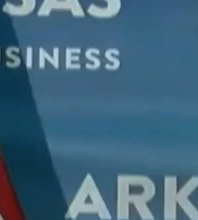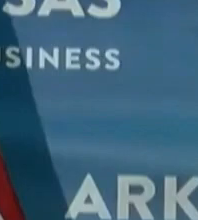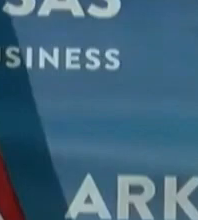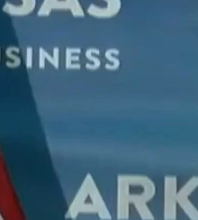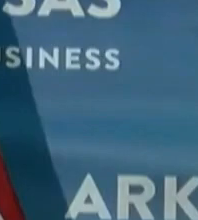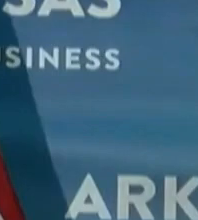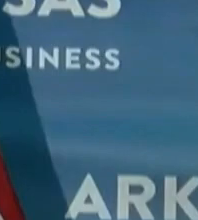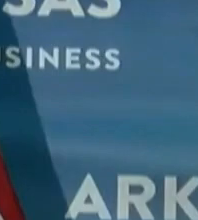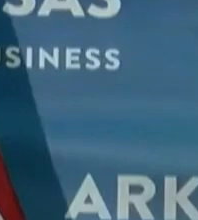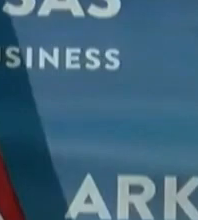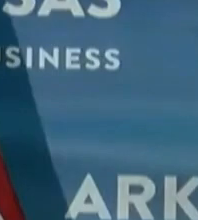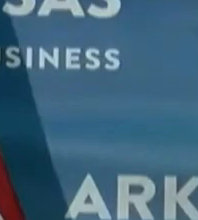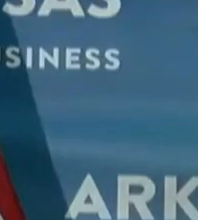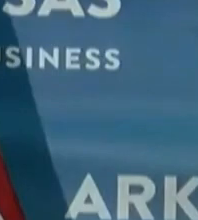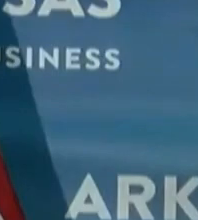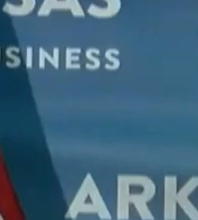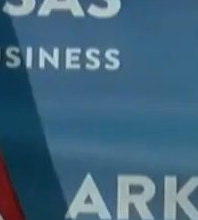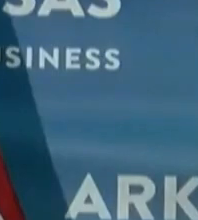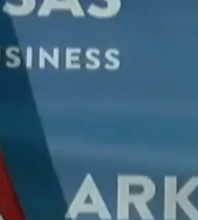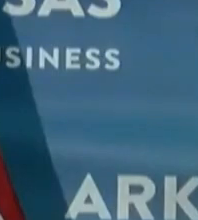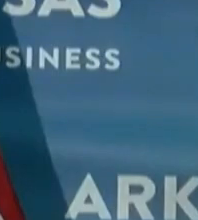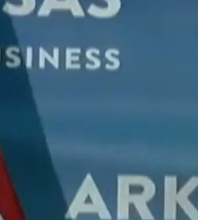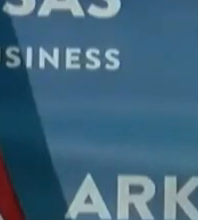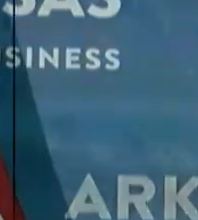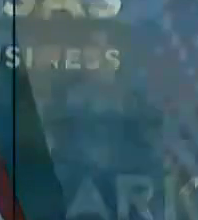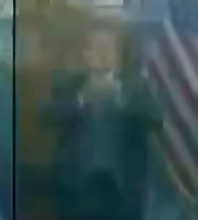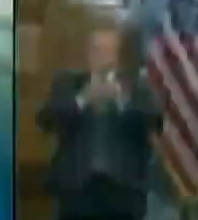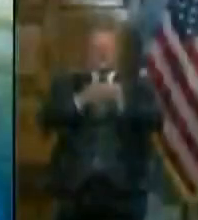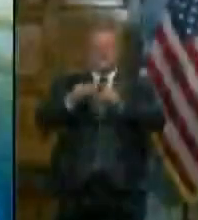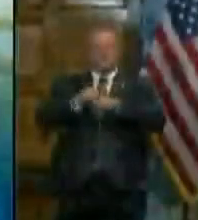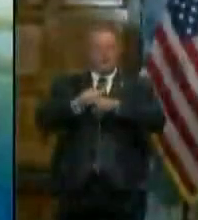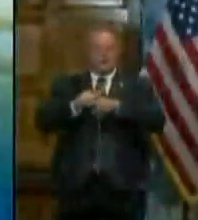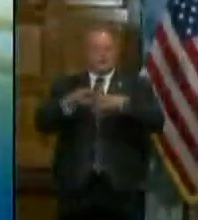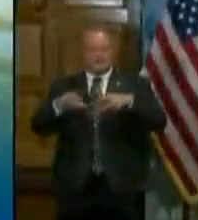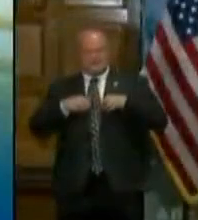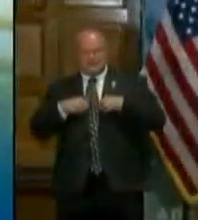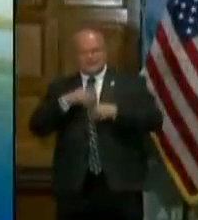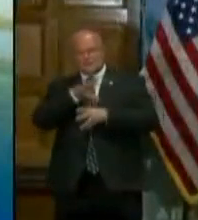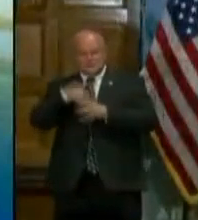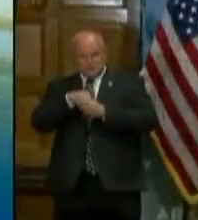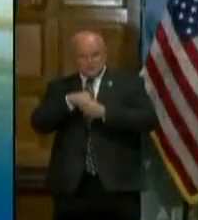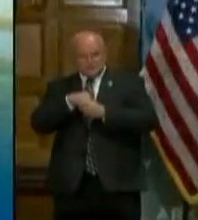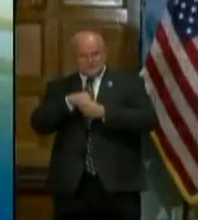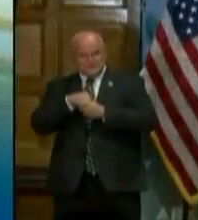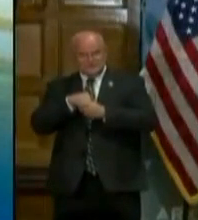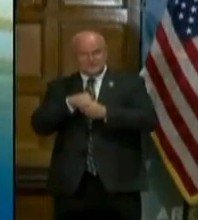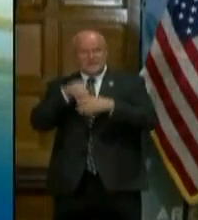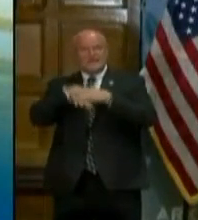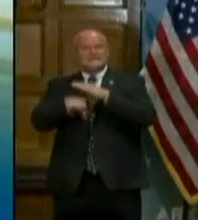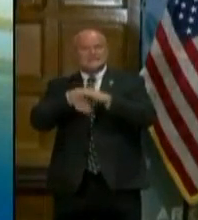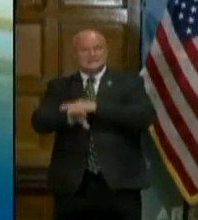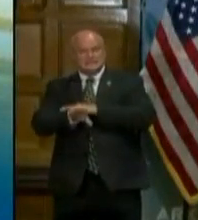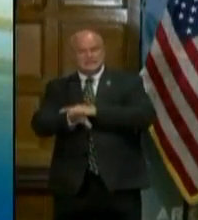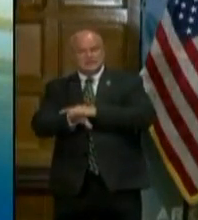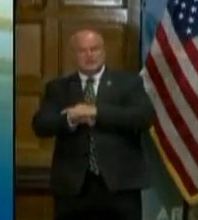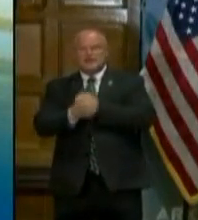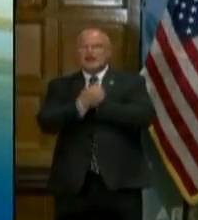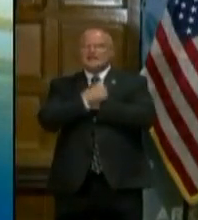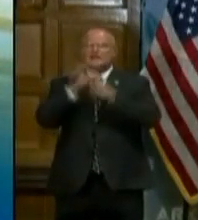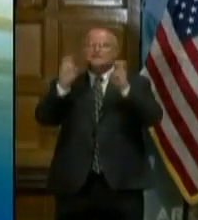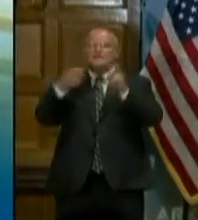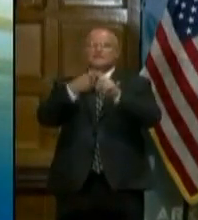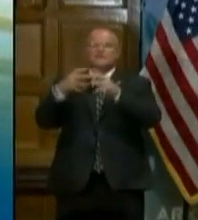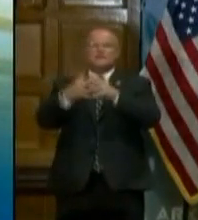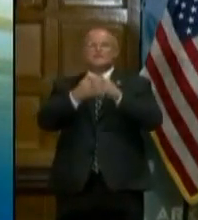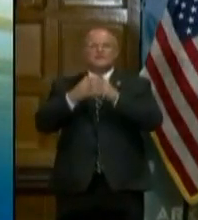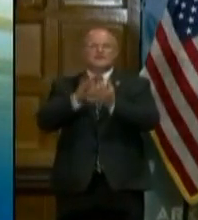be ready for learning. That's going to be flexible, practical, adaptable, inclusive, accessible. And I love the quote from